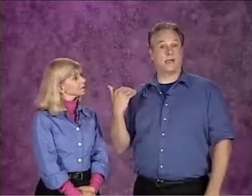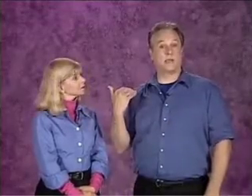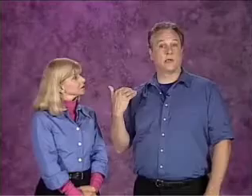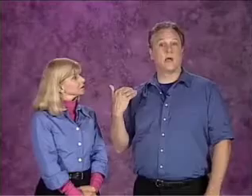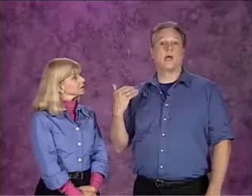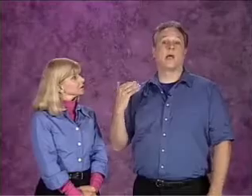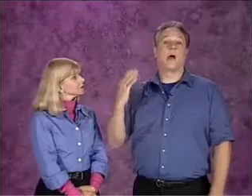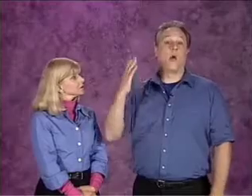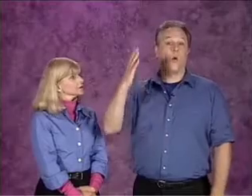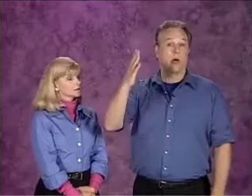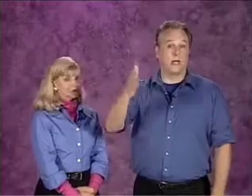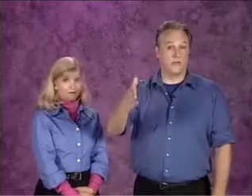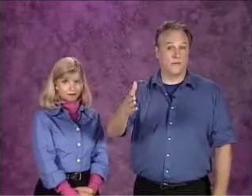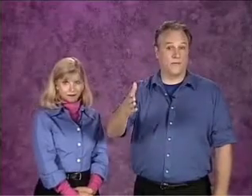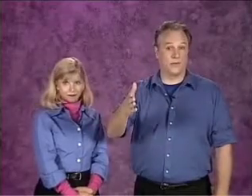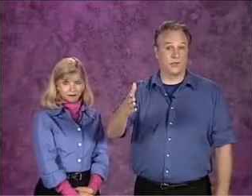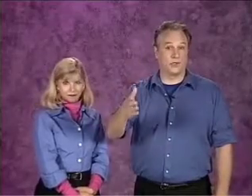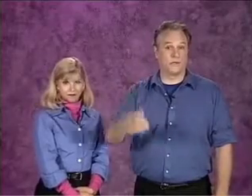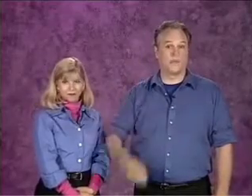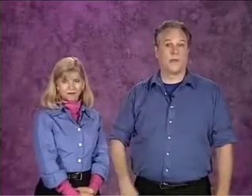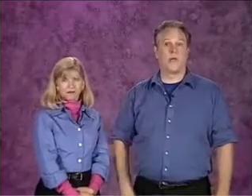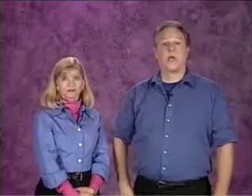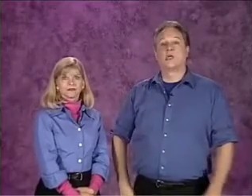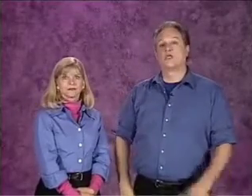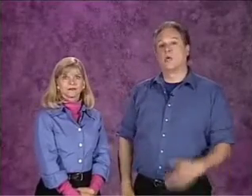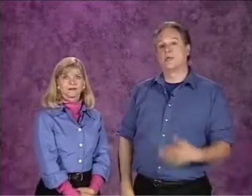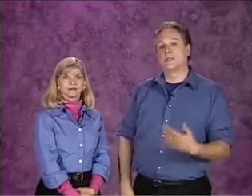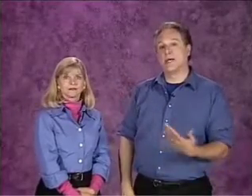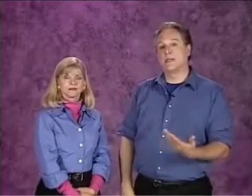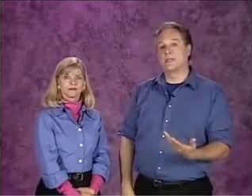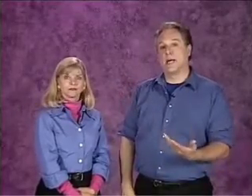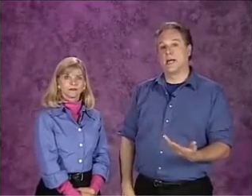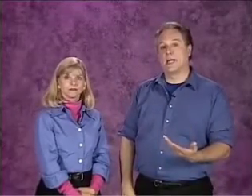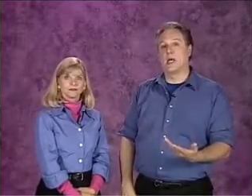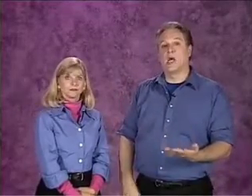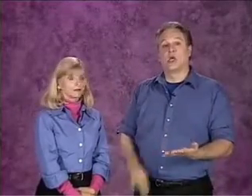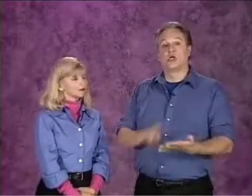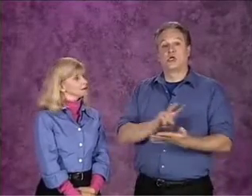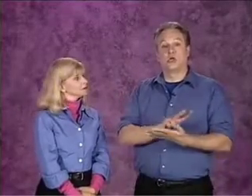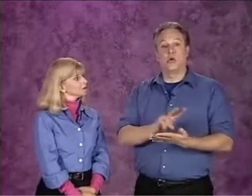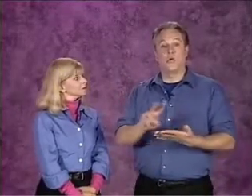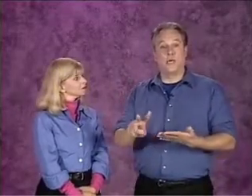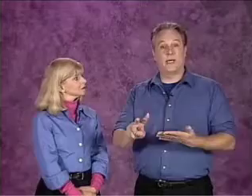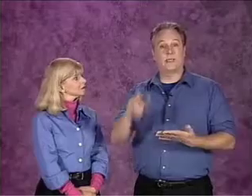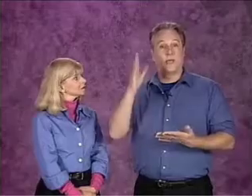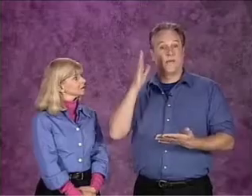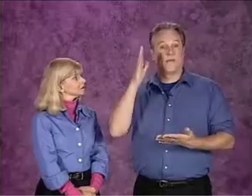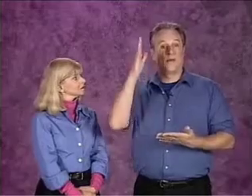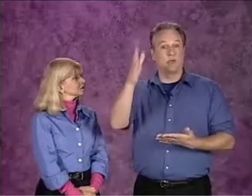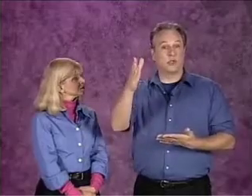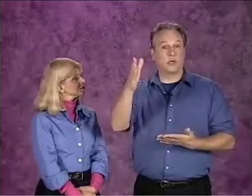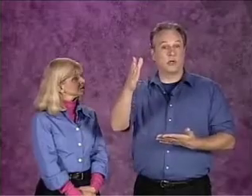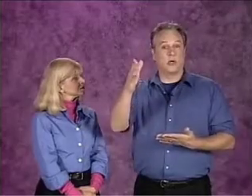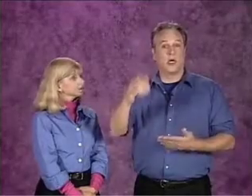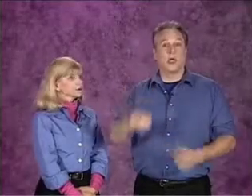past or into the future. So instead of signing 2 weeks in the future,